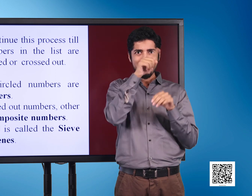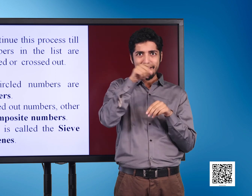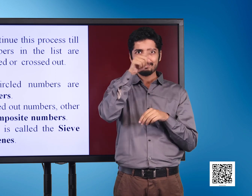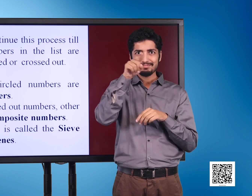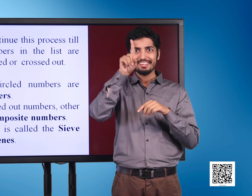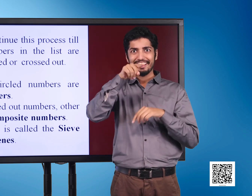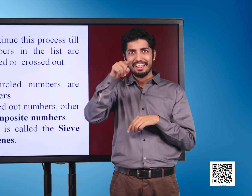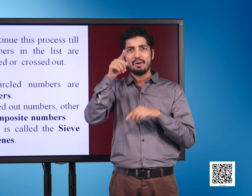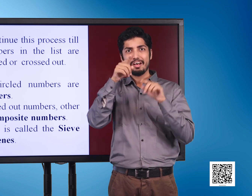crossed out.